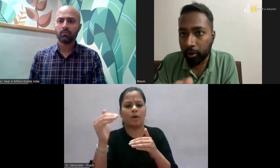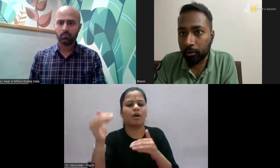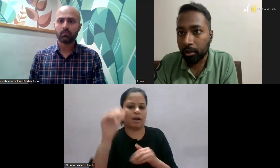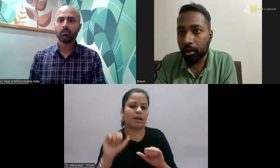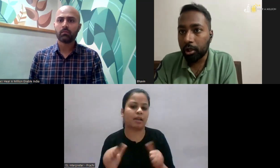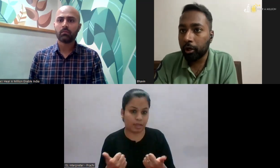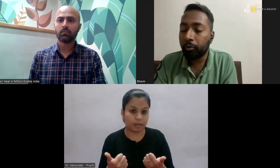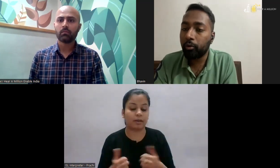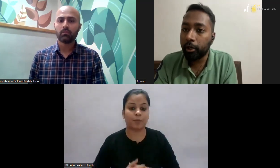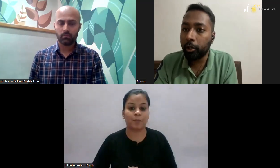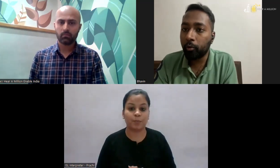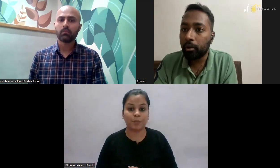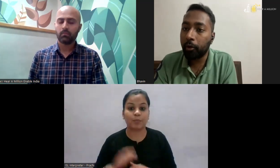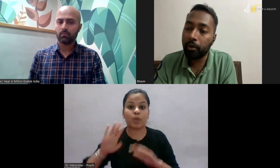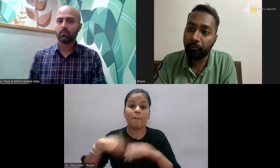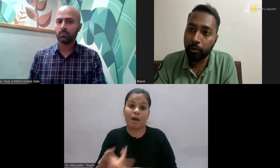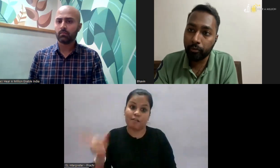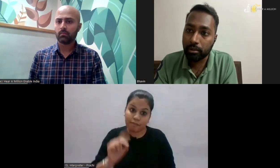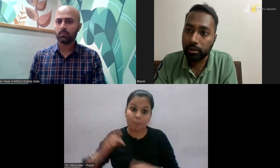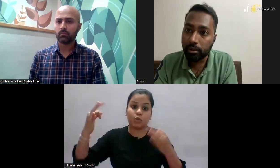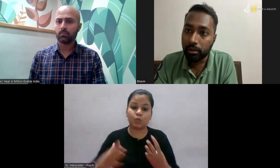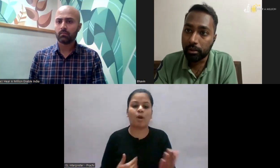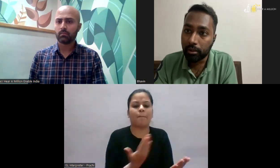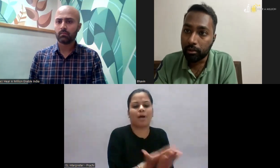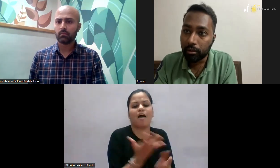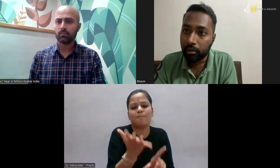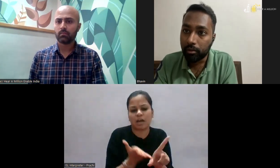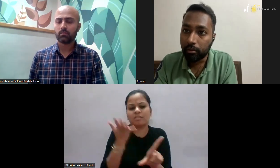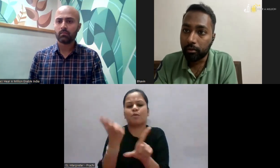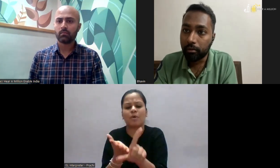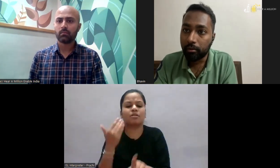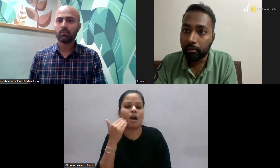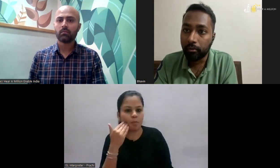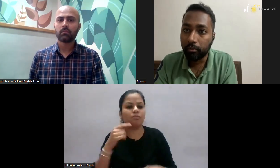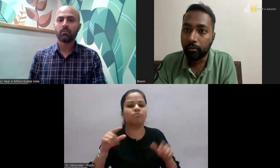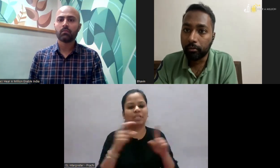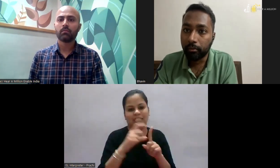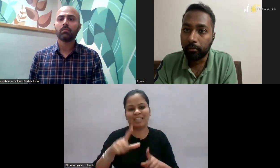Then after you have to renew every 5 years,